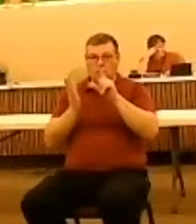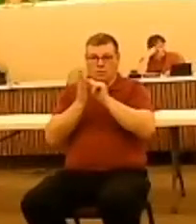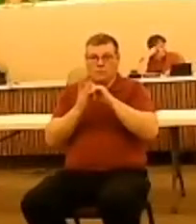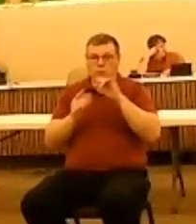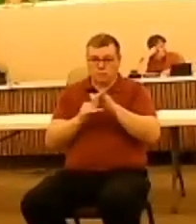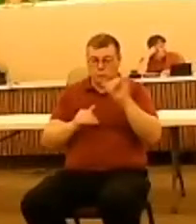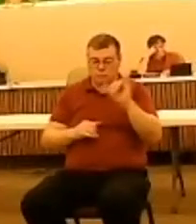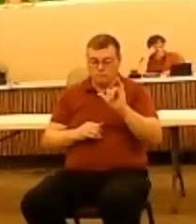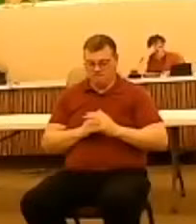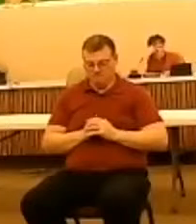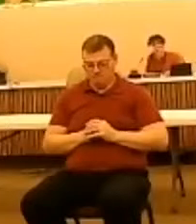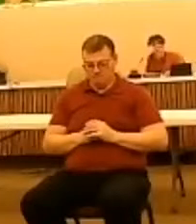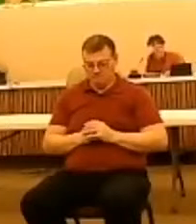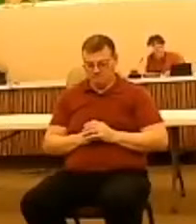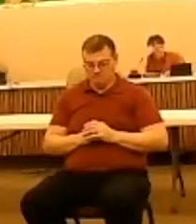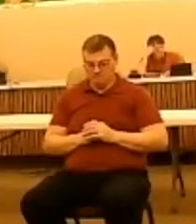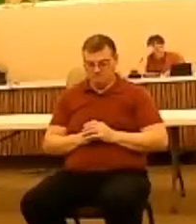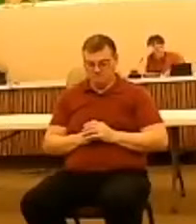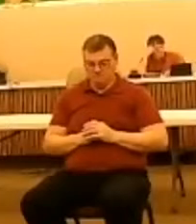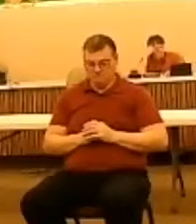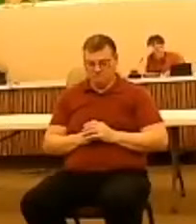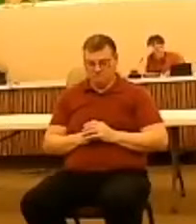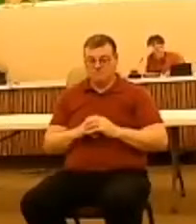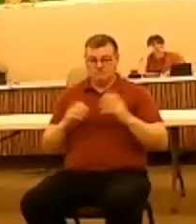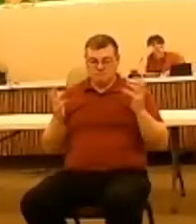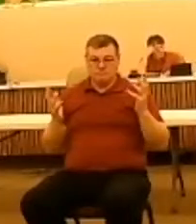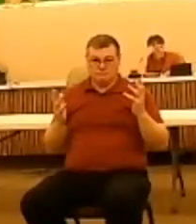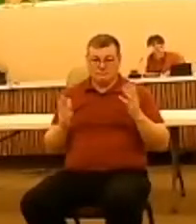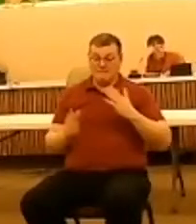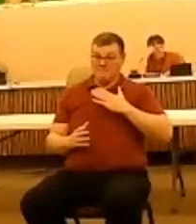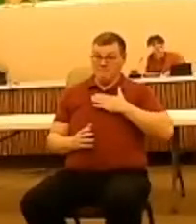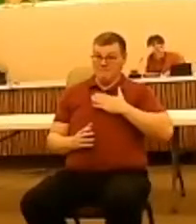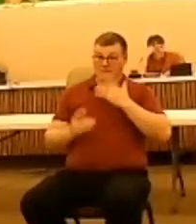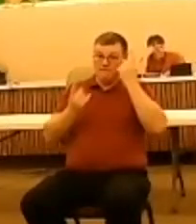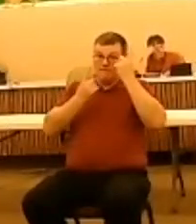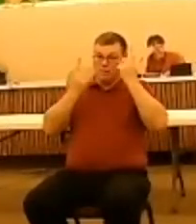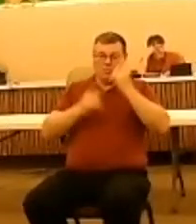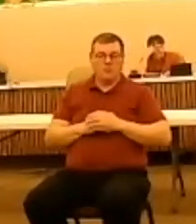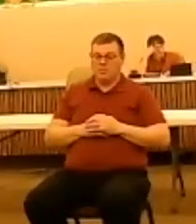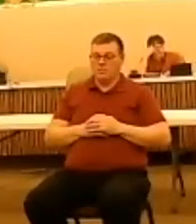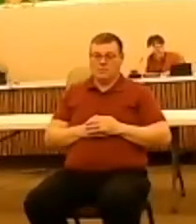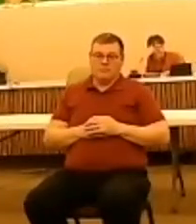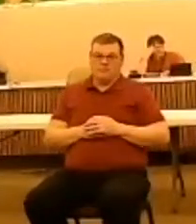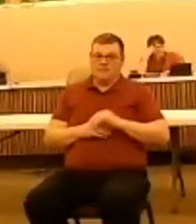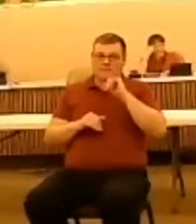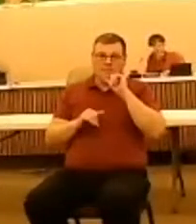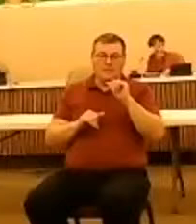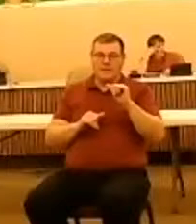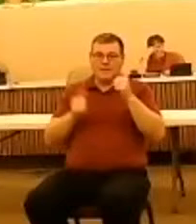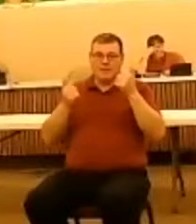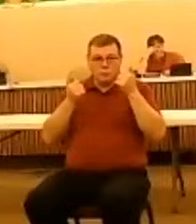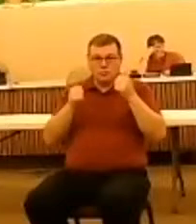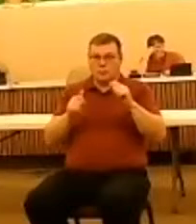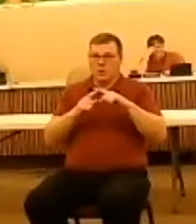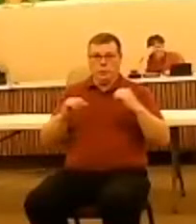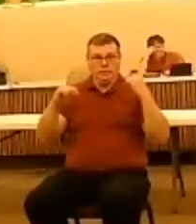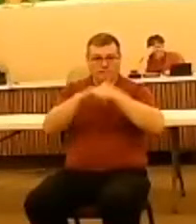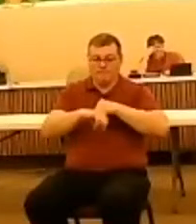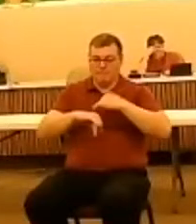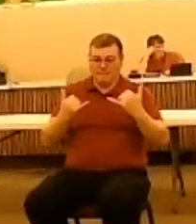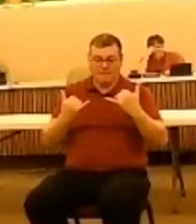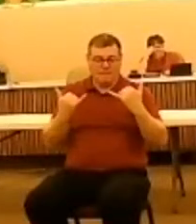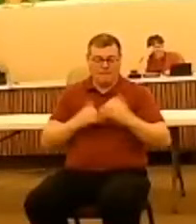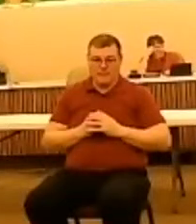feedback there as well. But, like I said, my thought is let's not try to tackle that now,